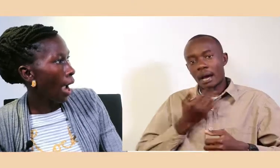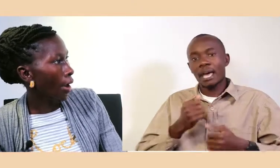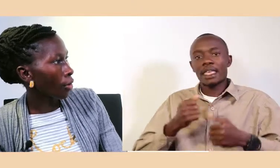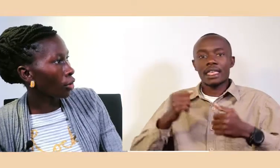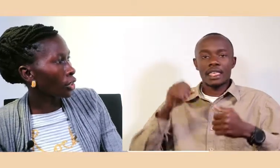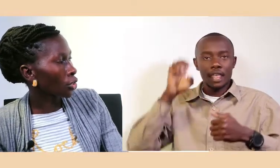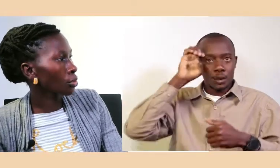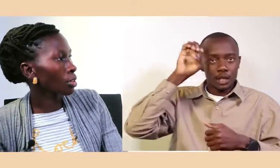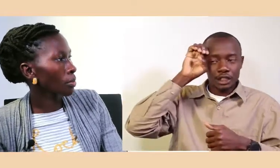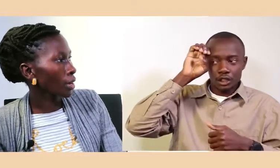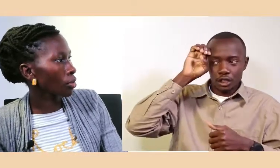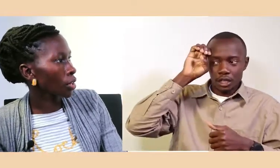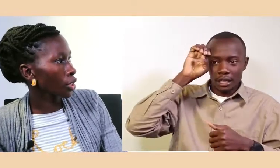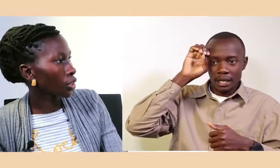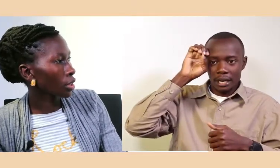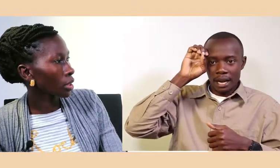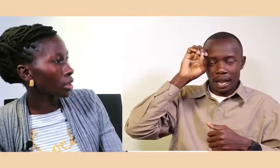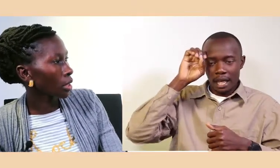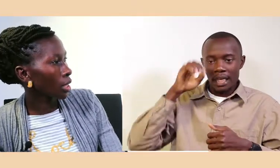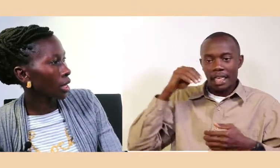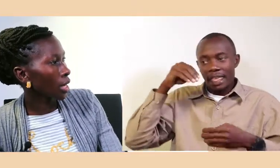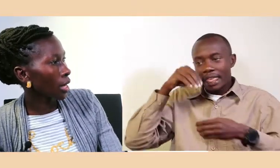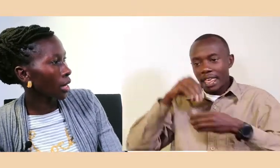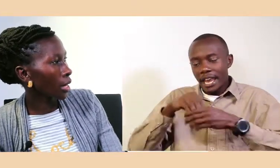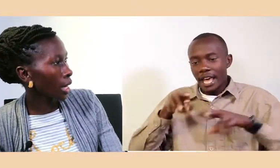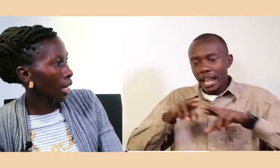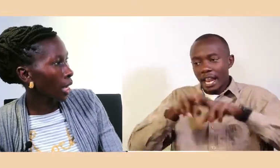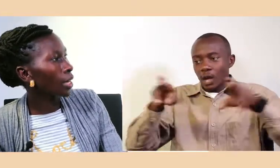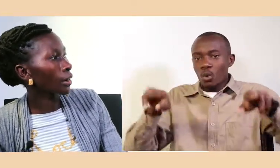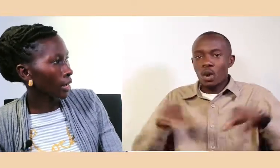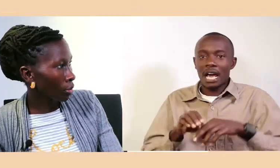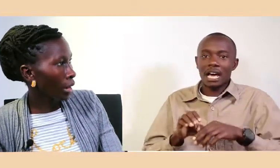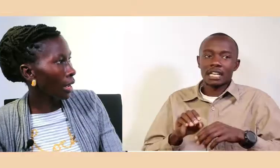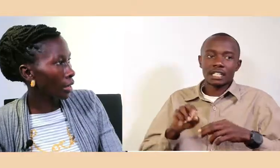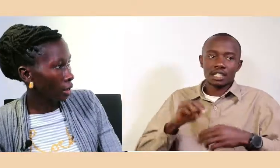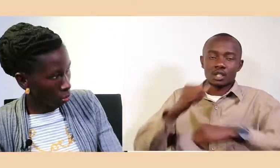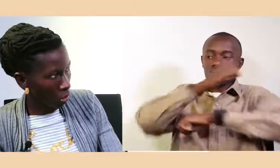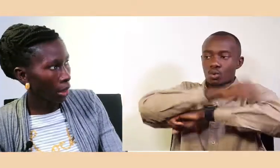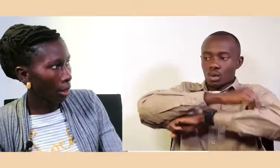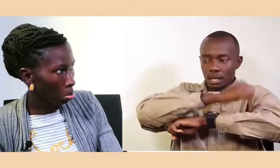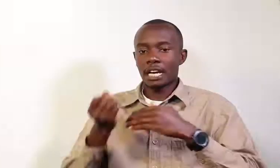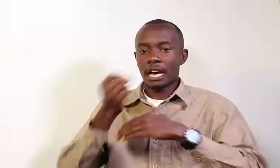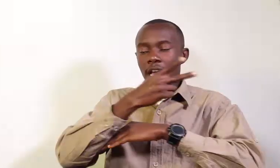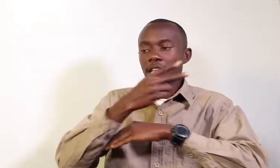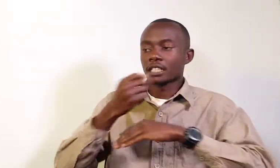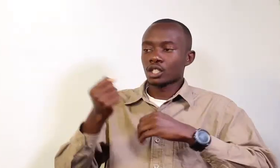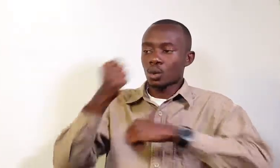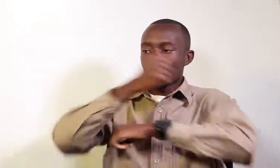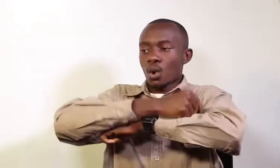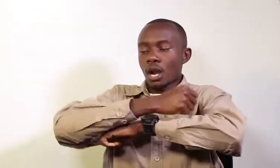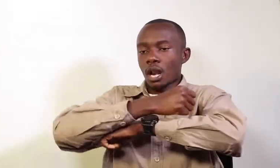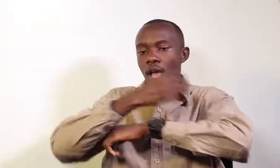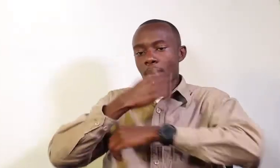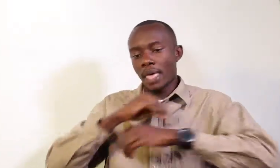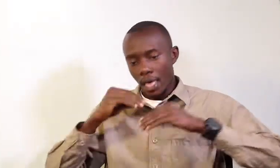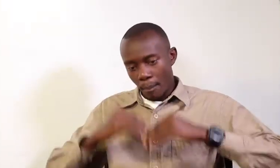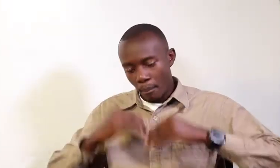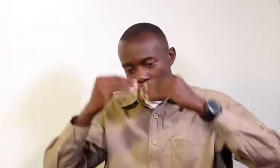I continued with my education in regular school. After I finished my high school,